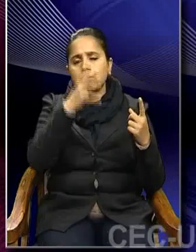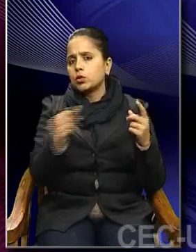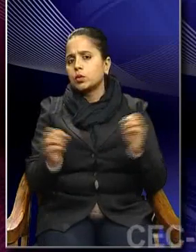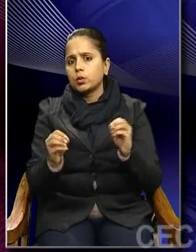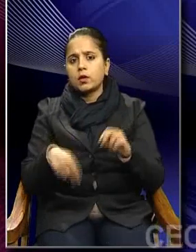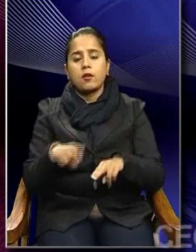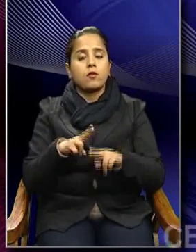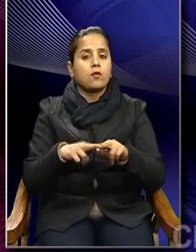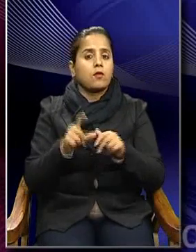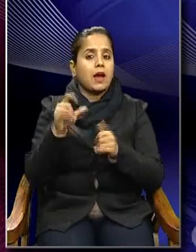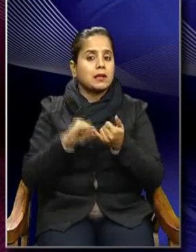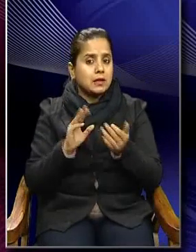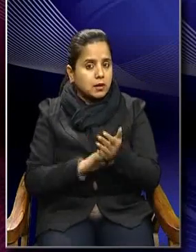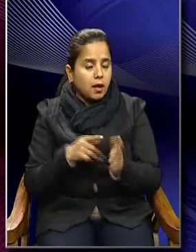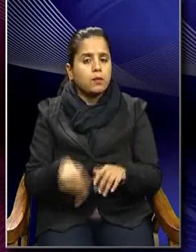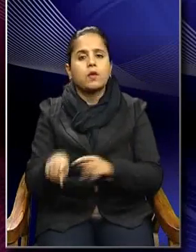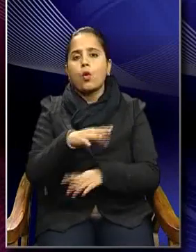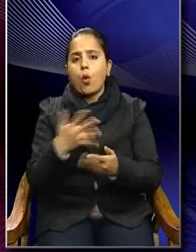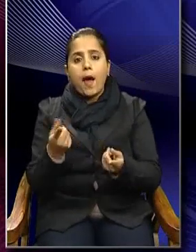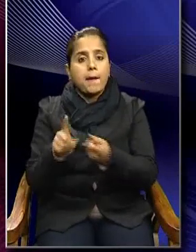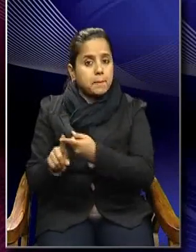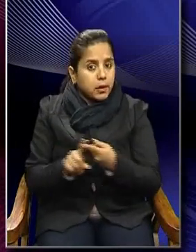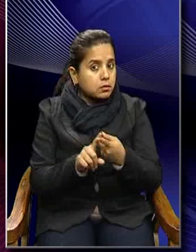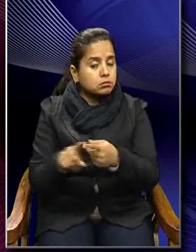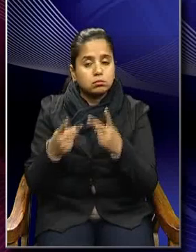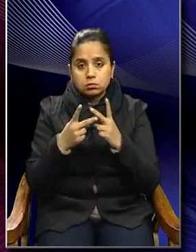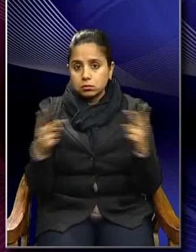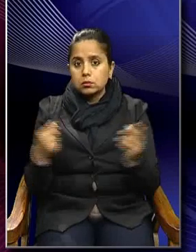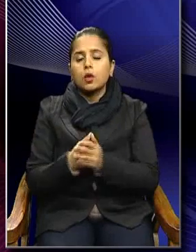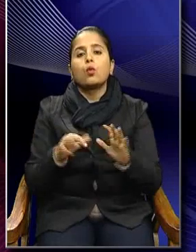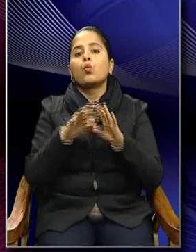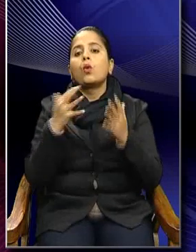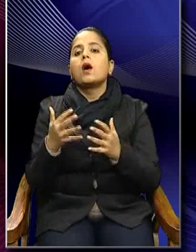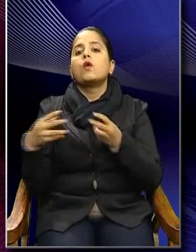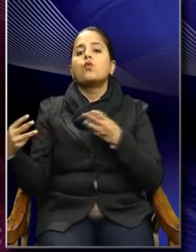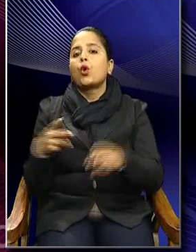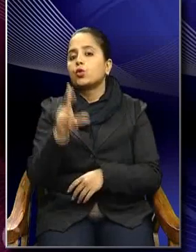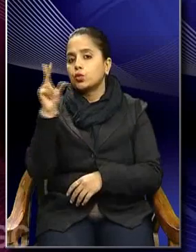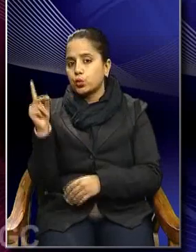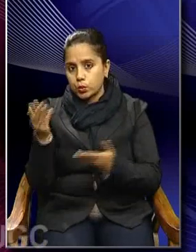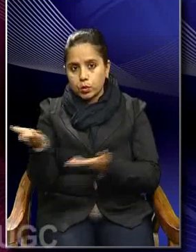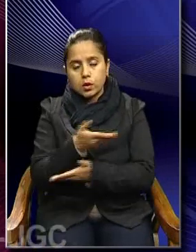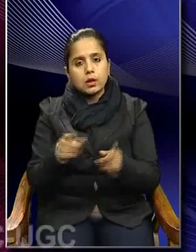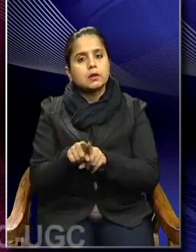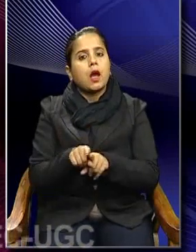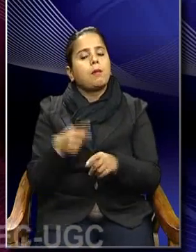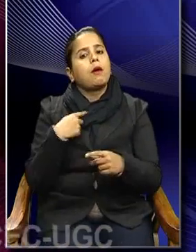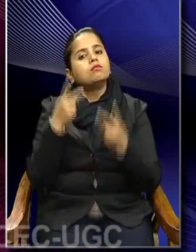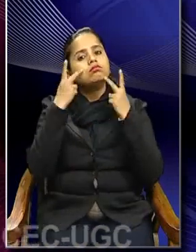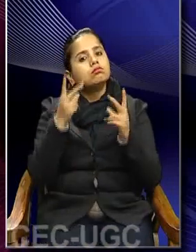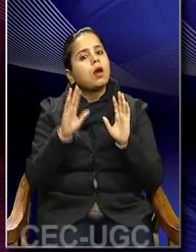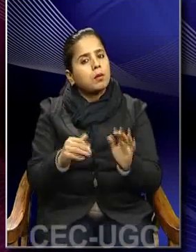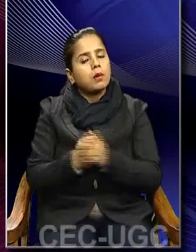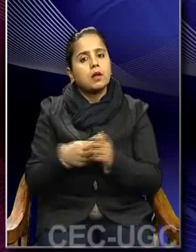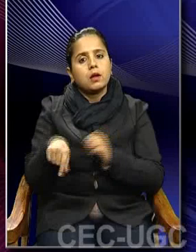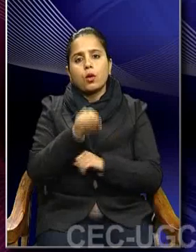fascism and its following up by the World War II is what we get to see in